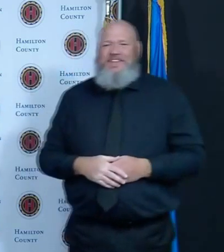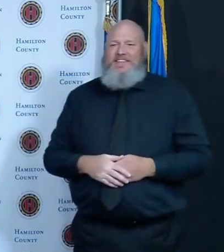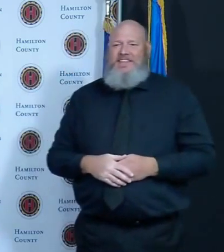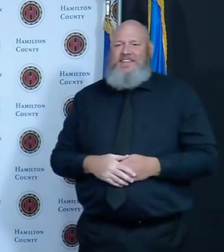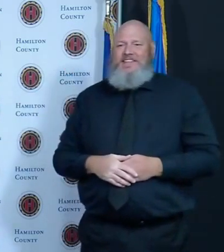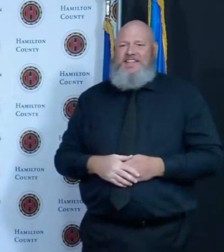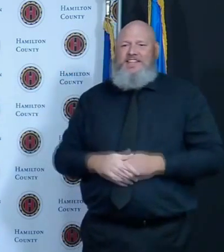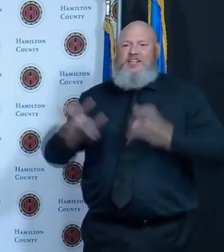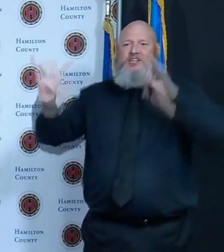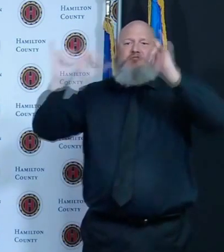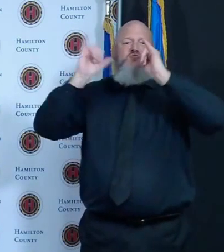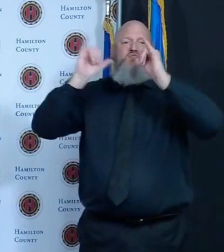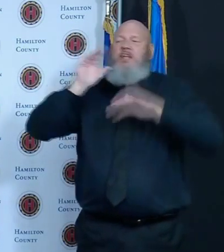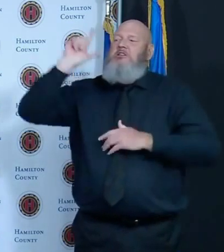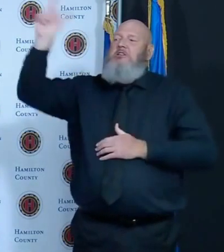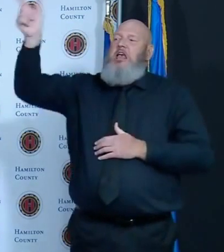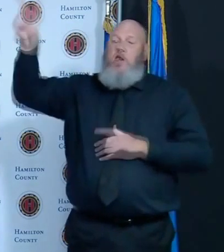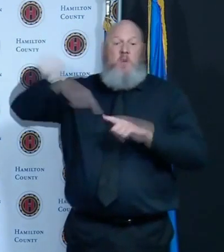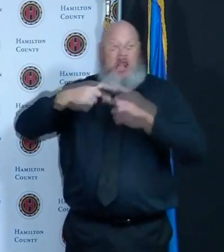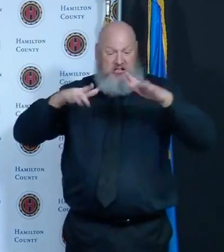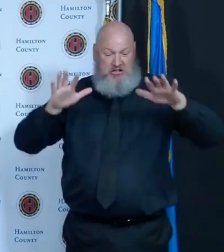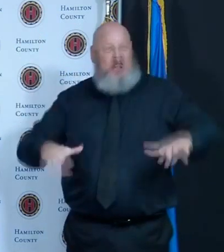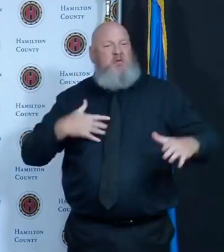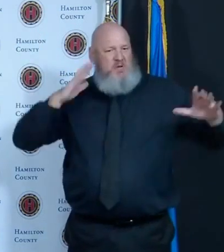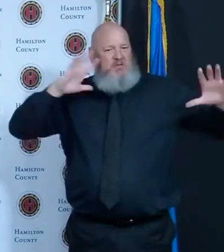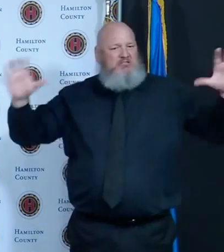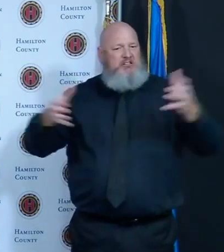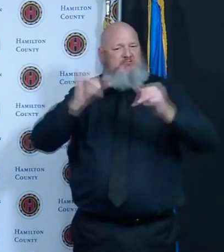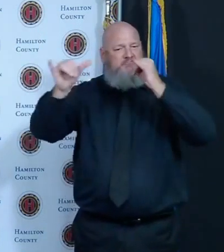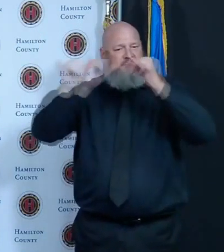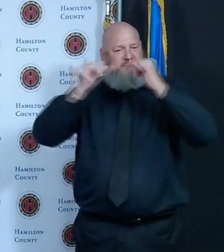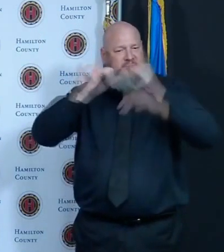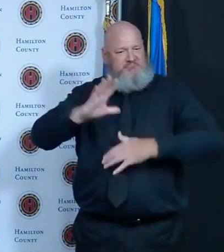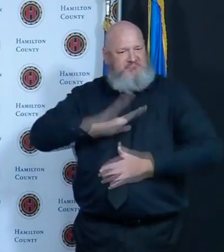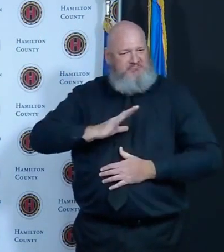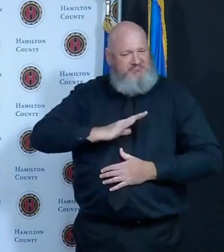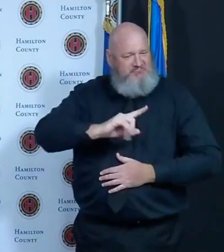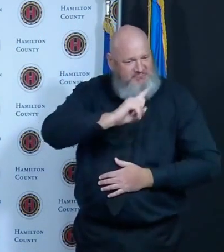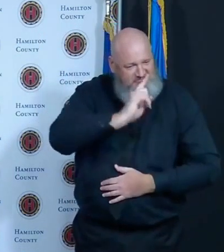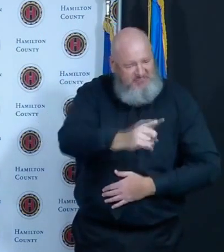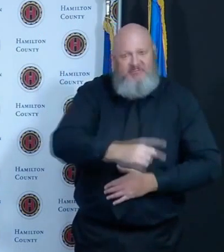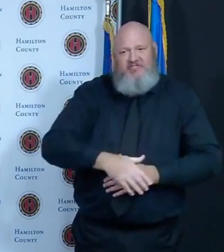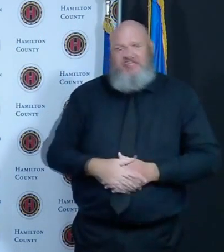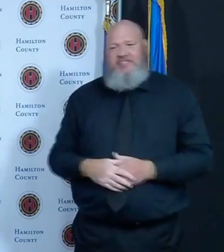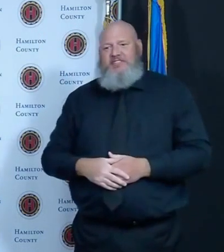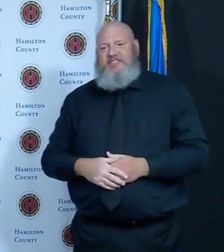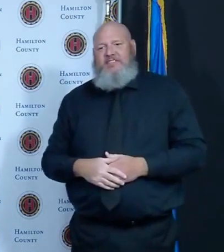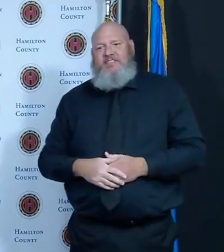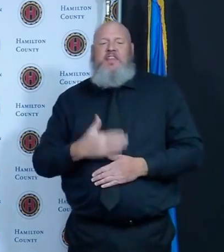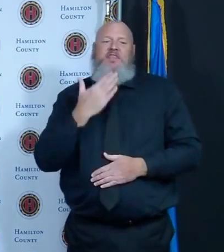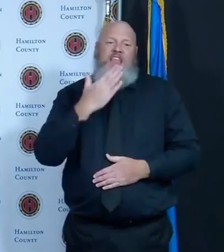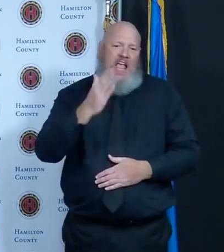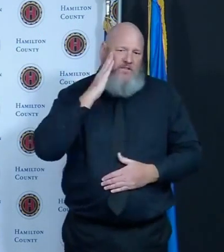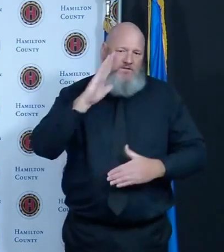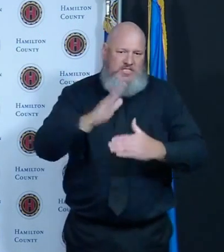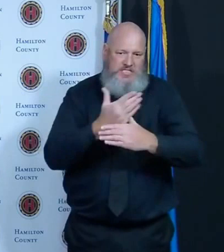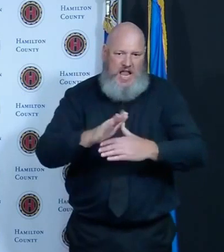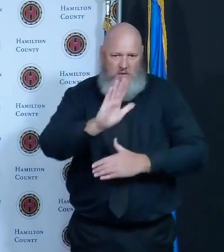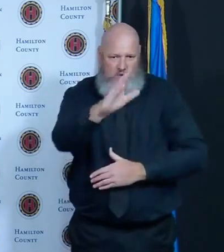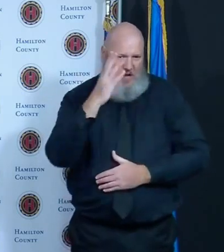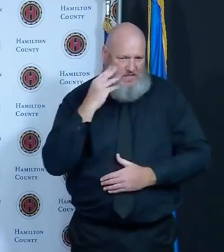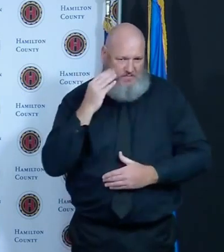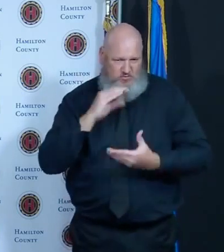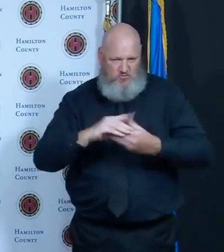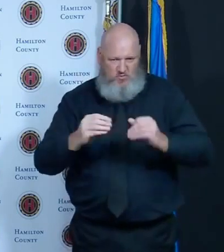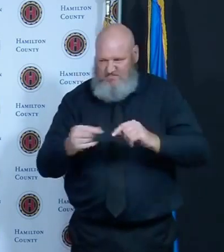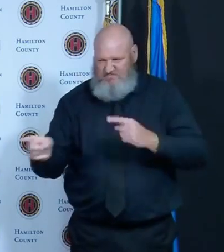over. Thank you so much for sharing your story, though, and your experience. I think it's really important for not only small